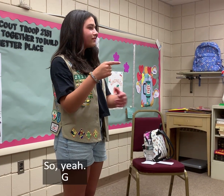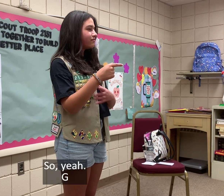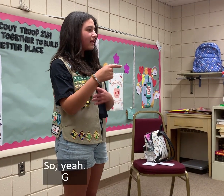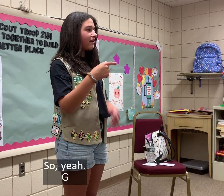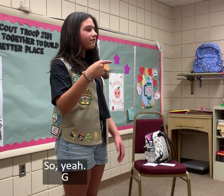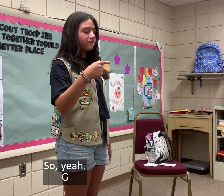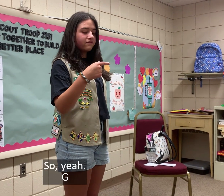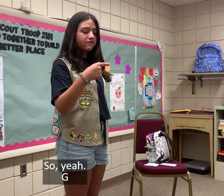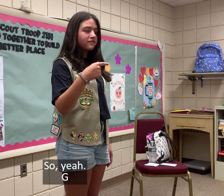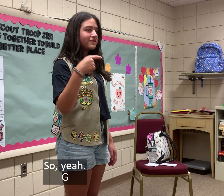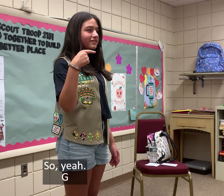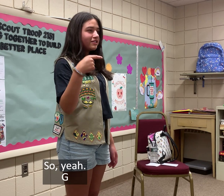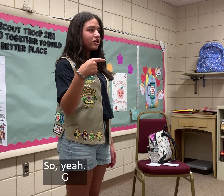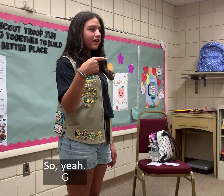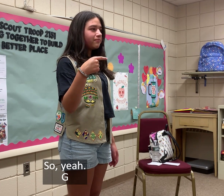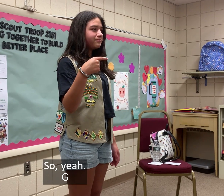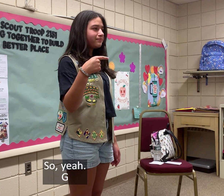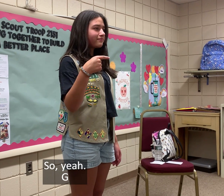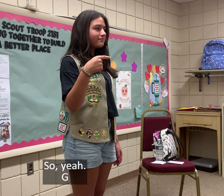yeah. G.